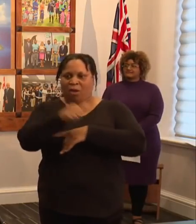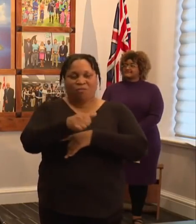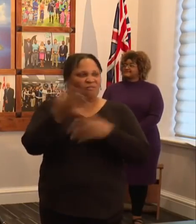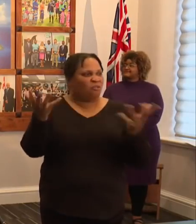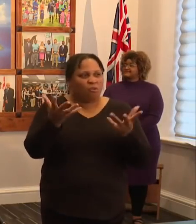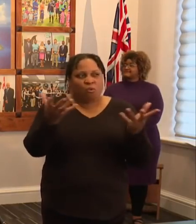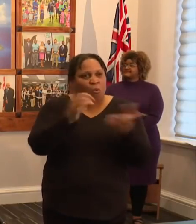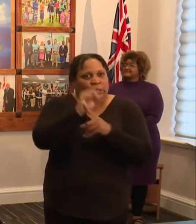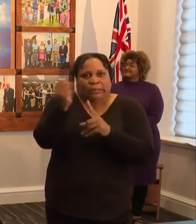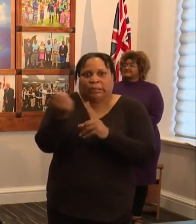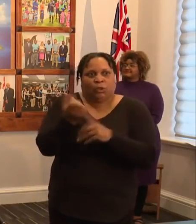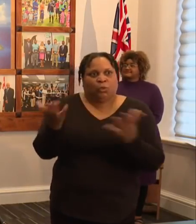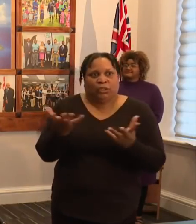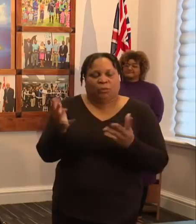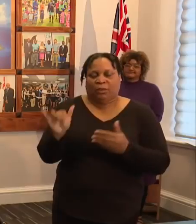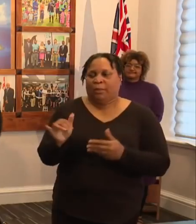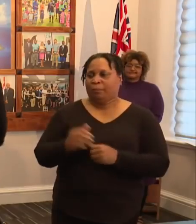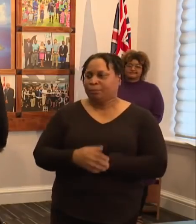Can you see if I can address that?